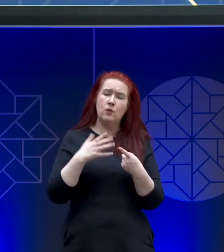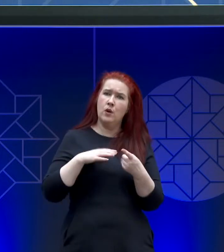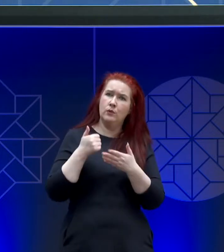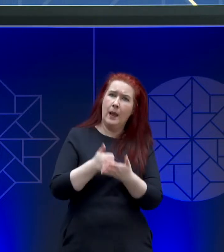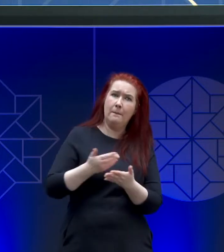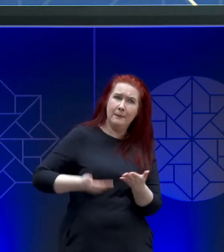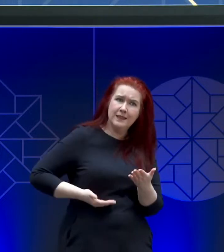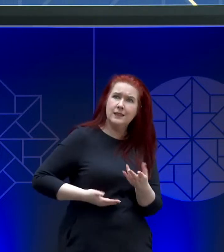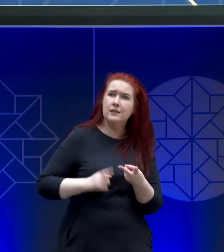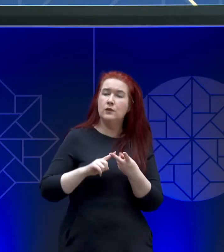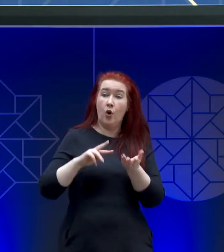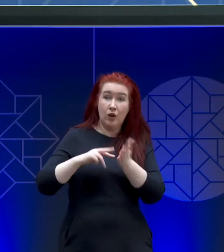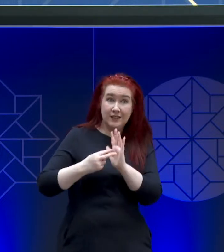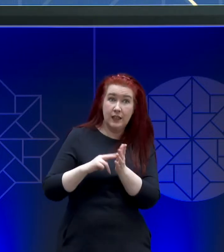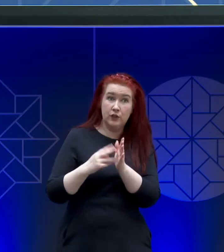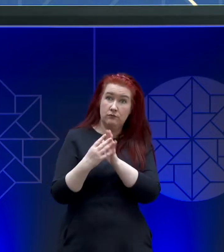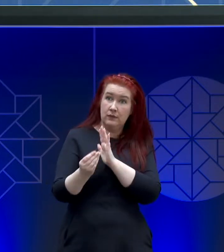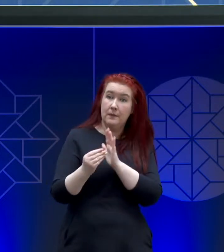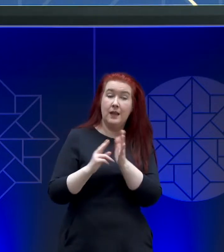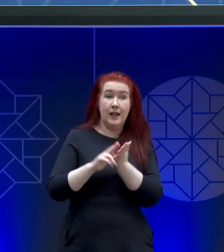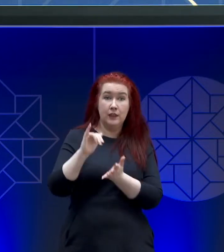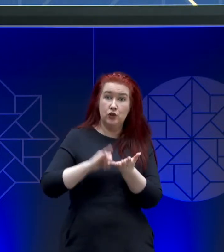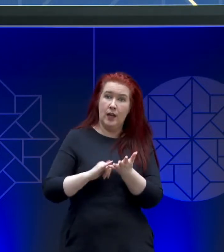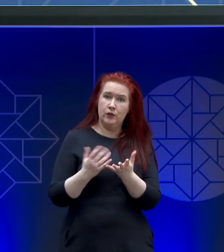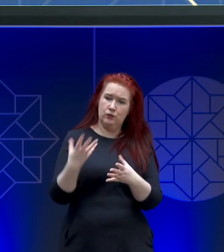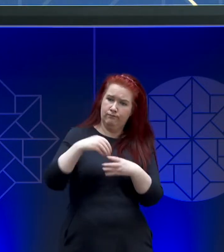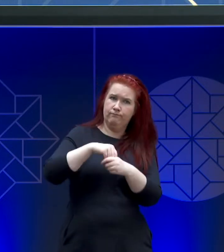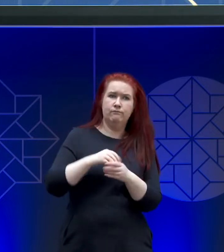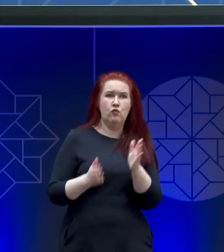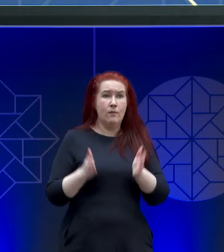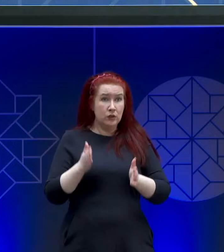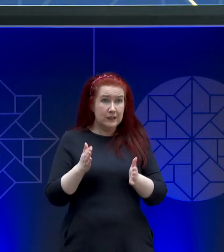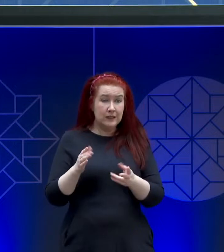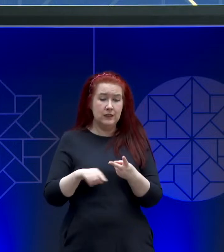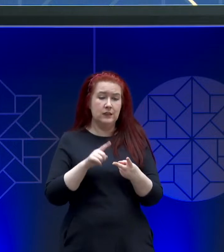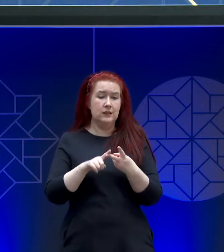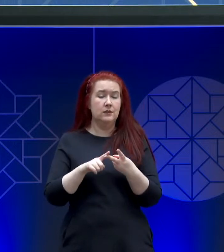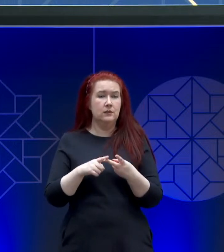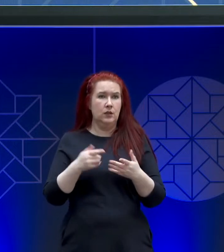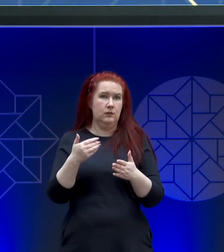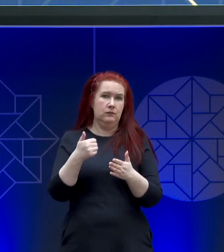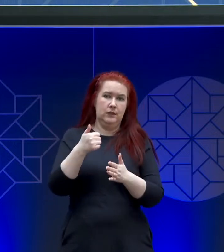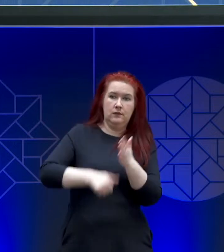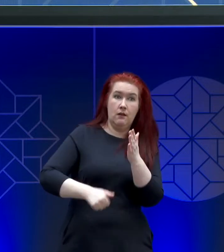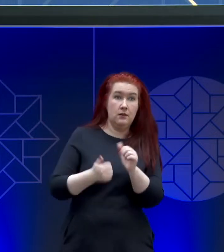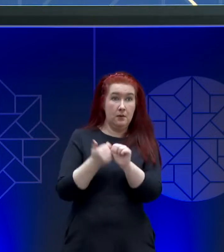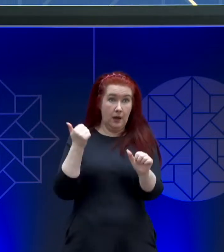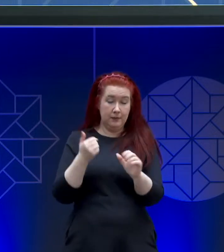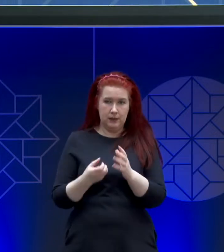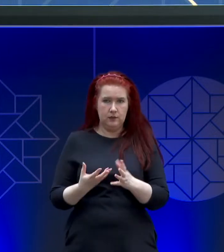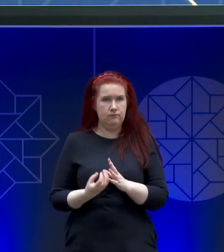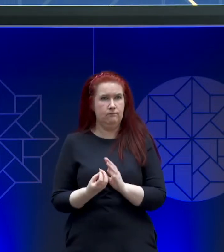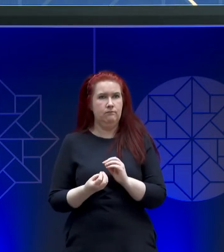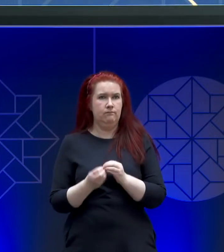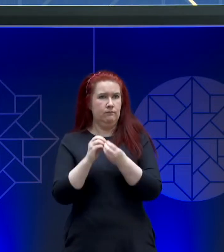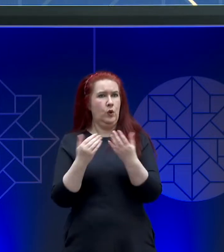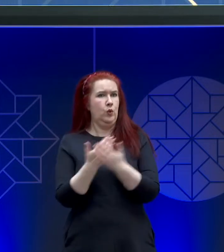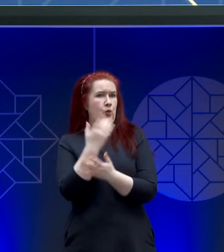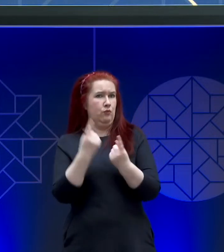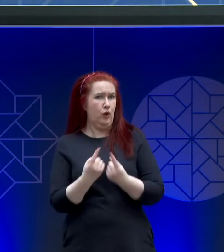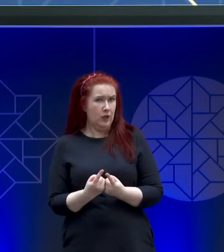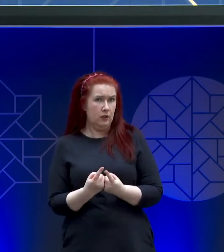businesses, organisations like the NHS take on robotics, helping start-up companies bring new products to the market and grow the economy for